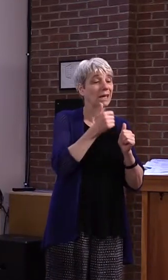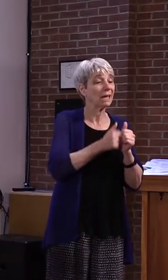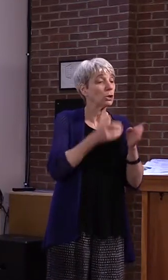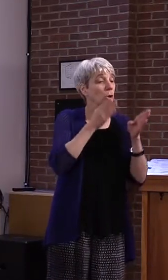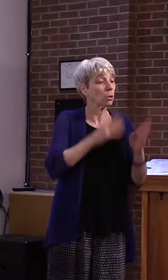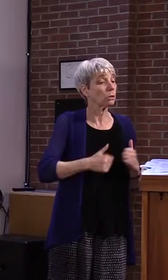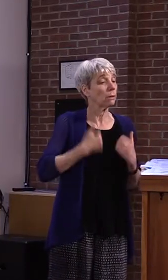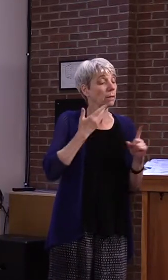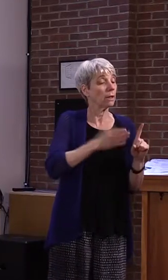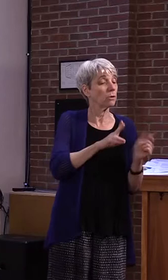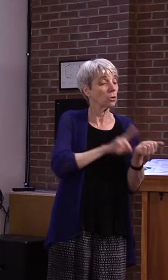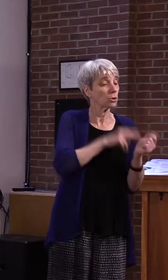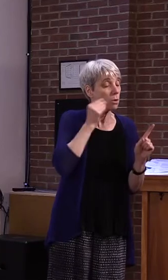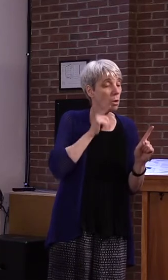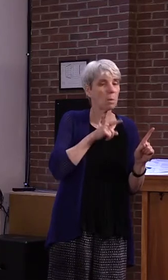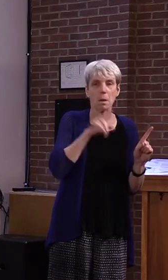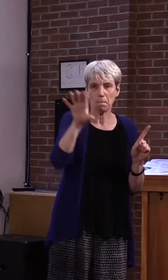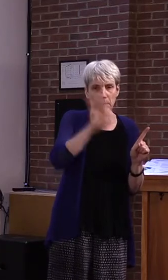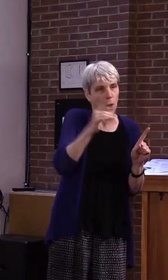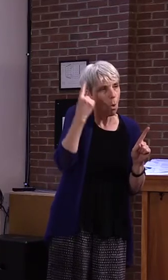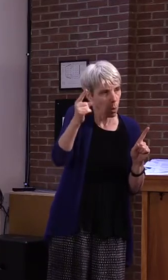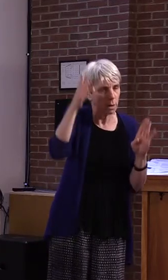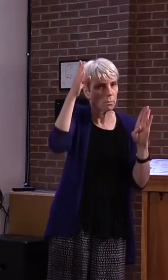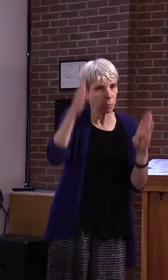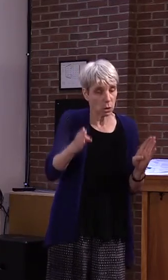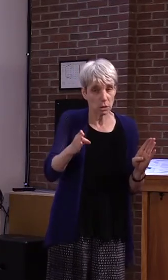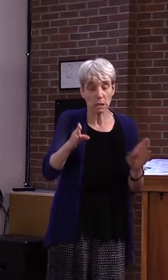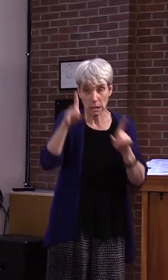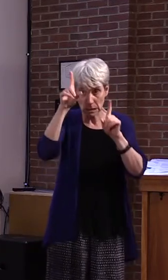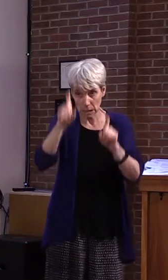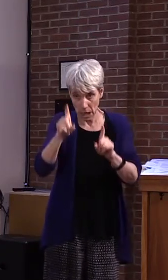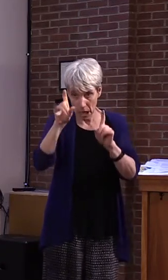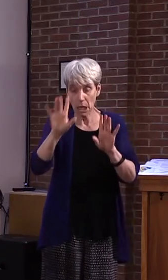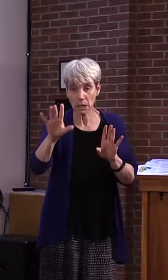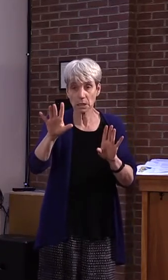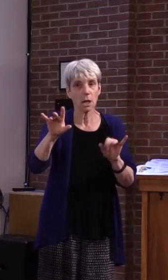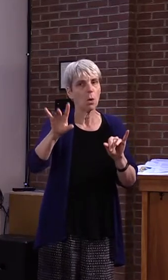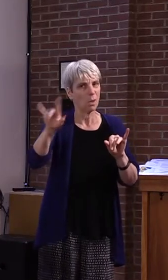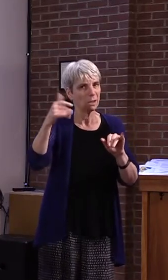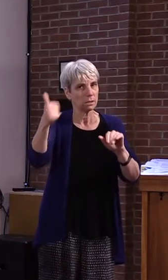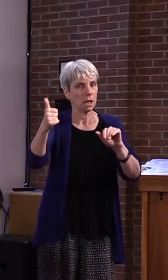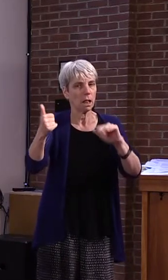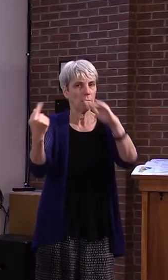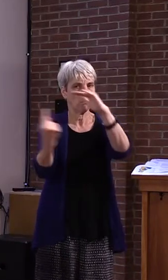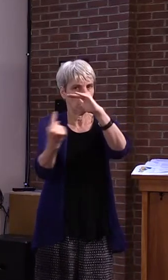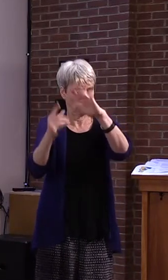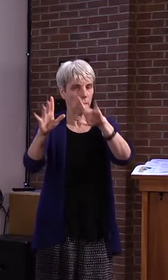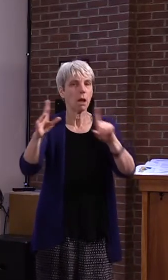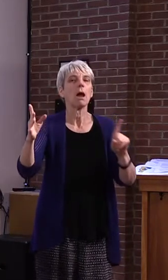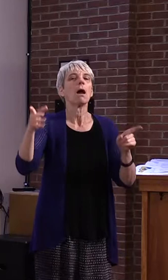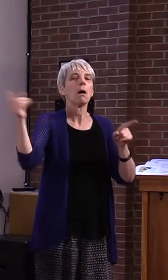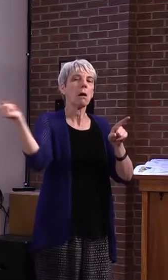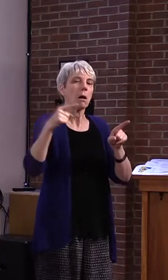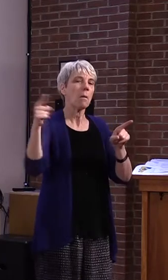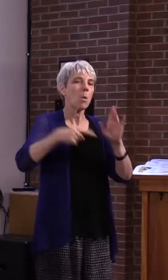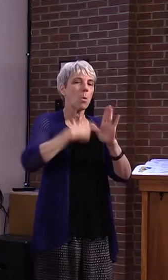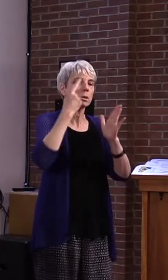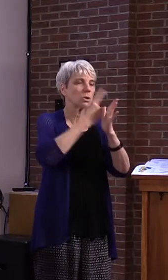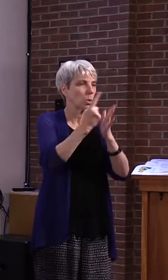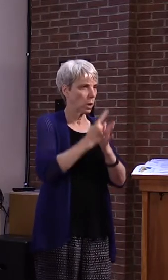least once a week, once they've been tested for COVID-19 and they agree to limit their movements. Could Vermont do a strategy like